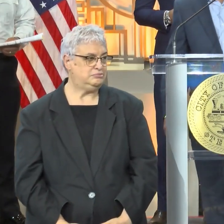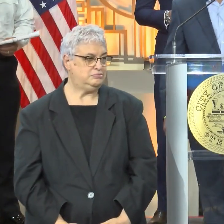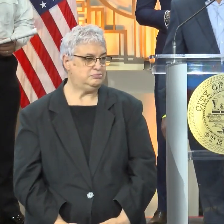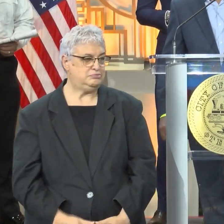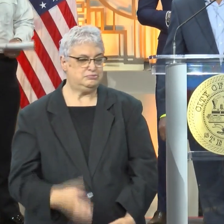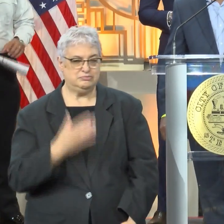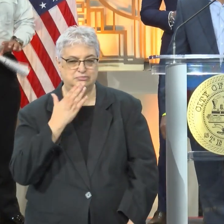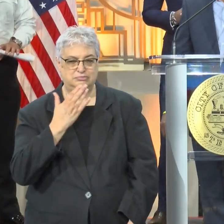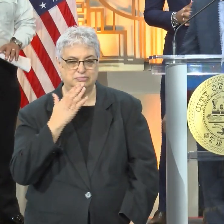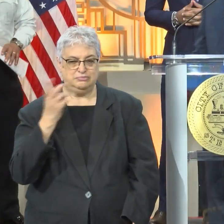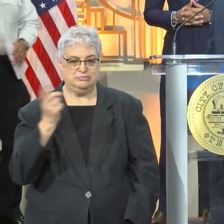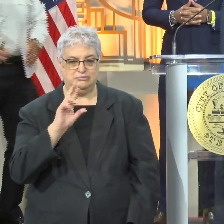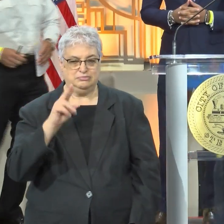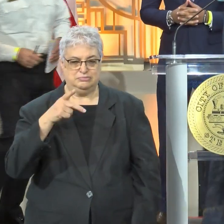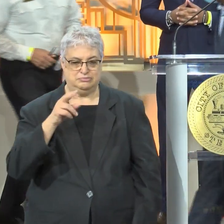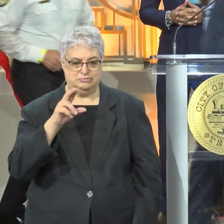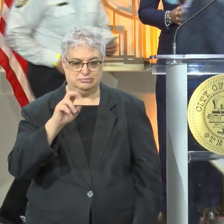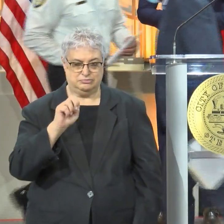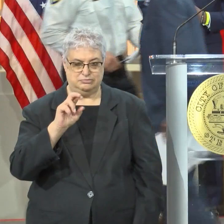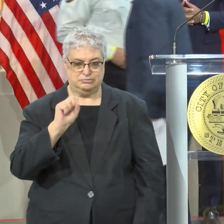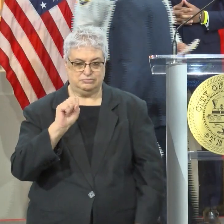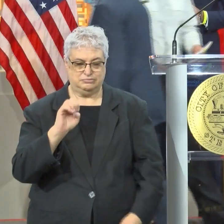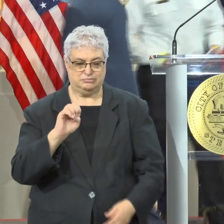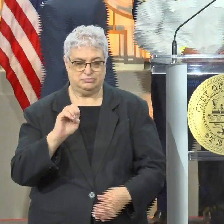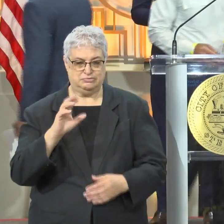Thank you, Dr. Persse. Chief Pena.